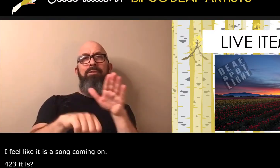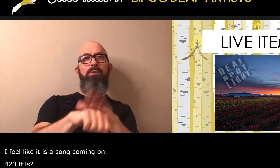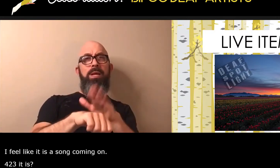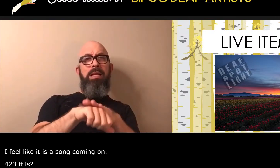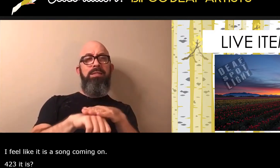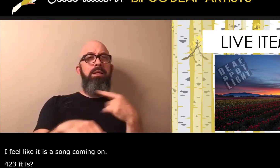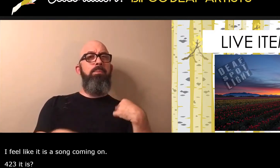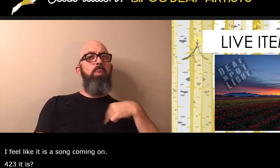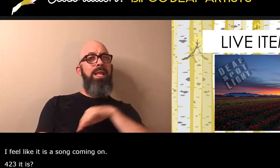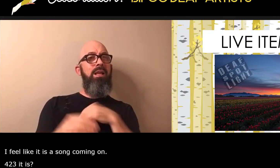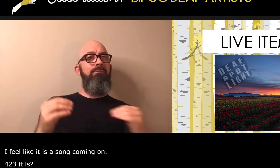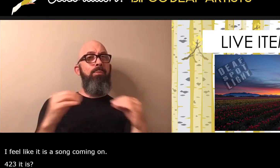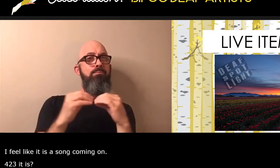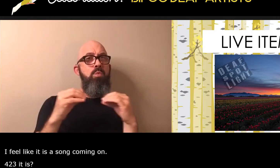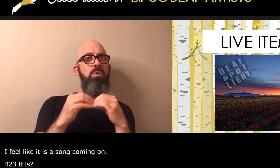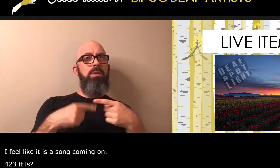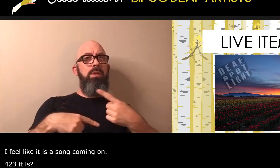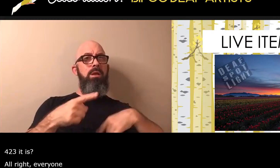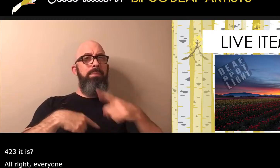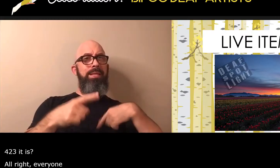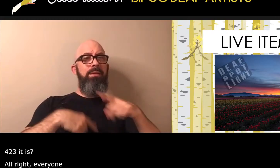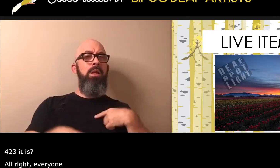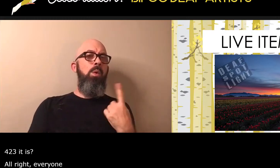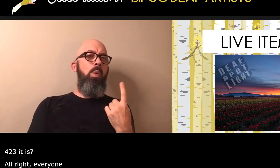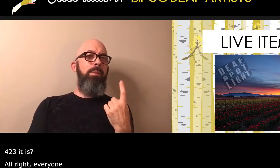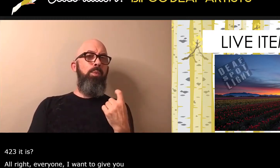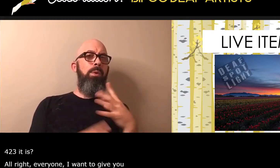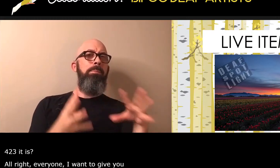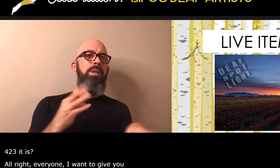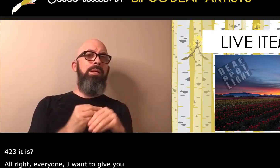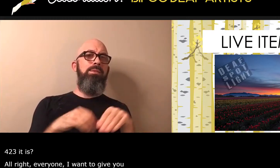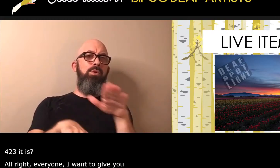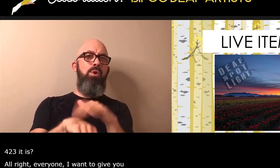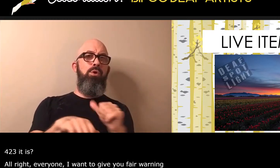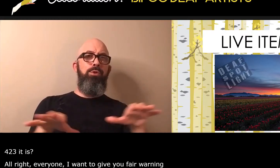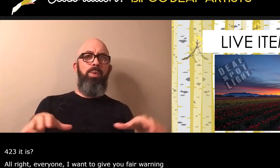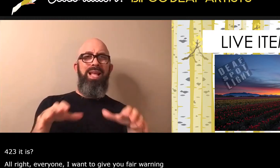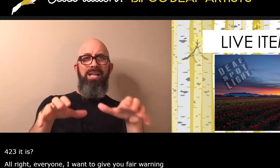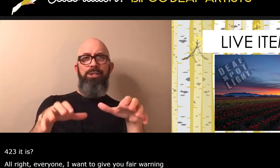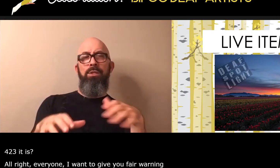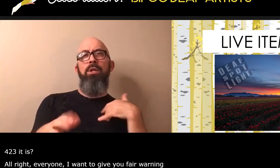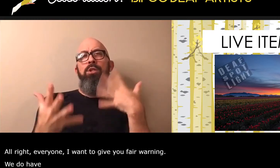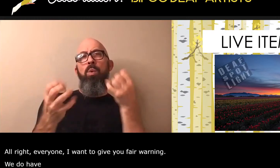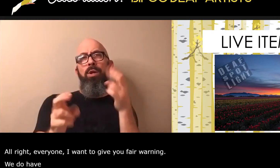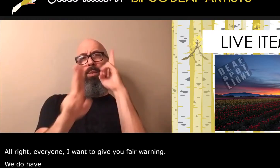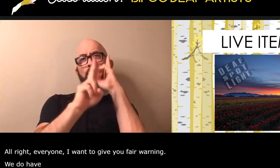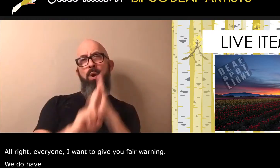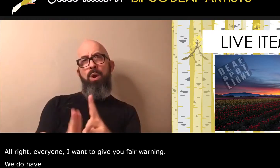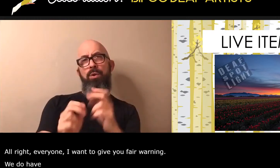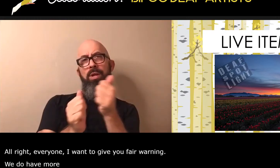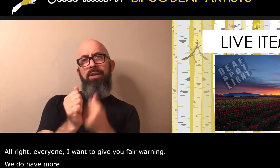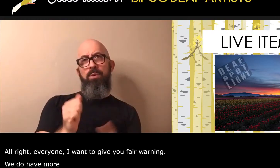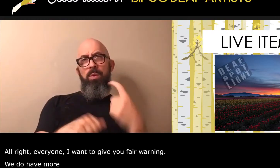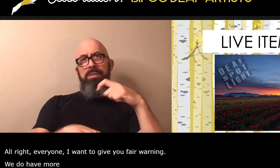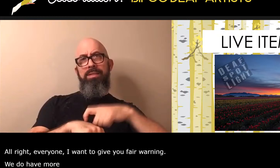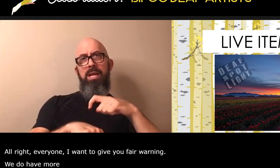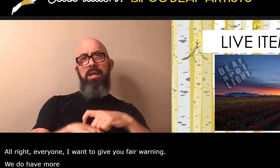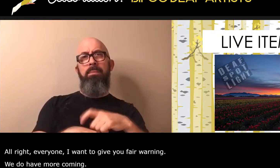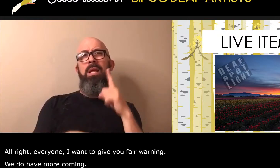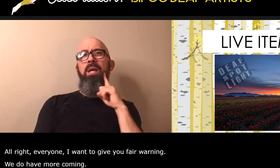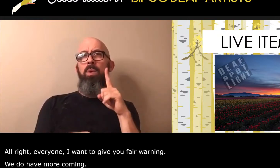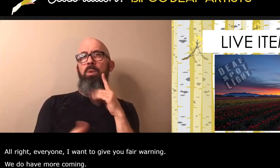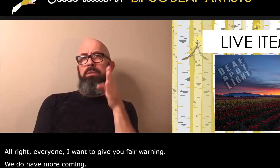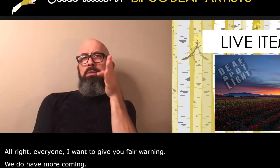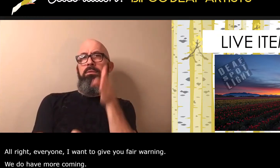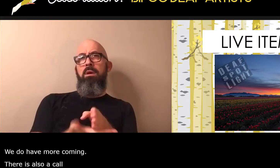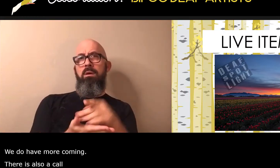All right, everyone, I want to give you fair warning. We do have more coming. There is also a call to action.